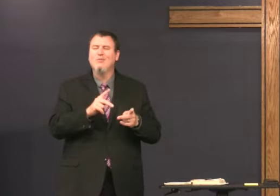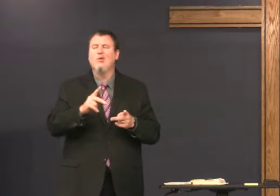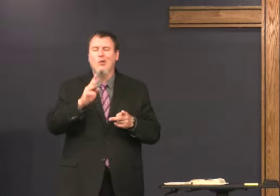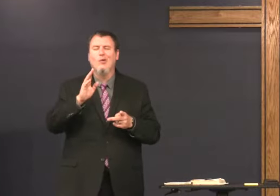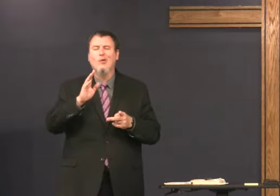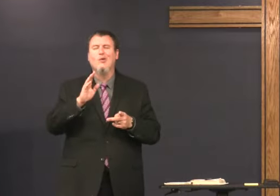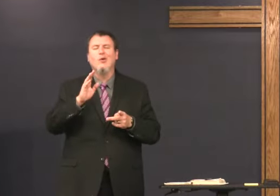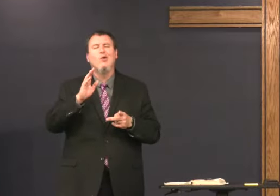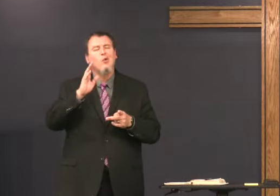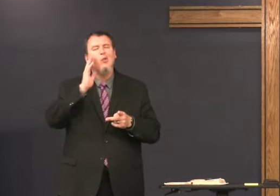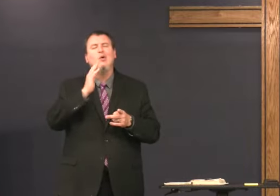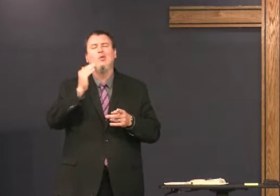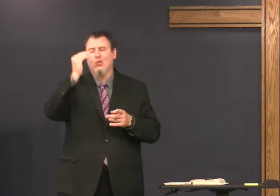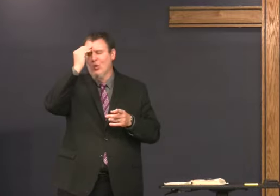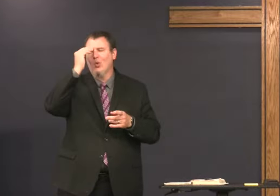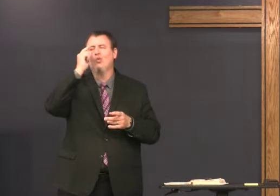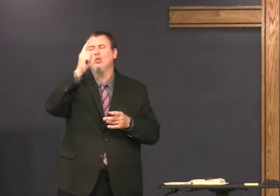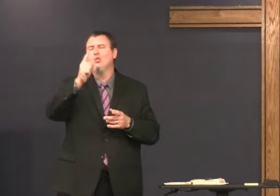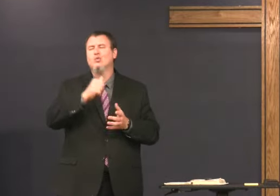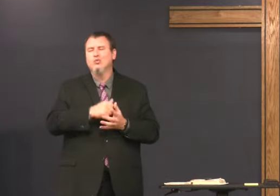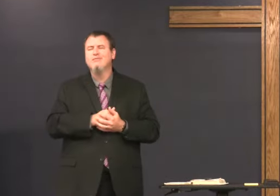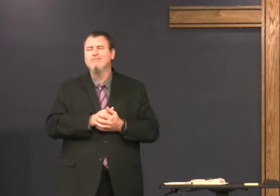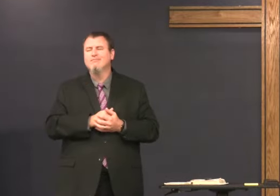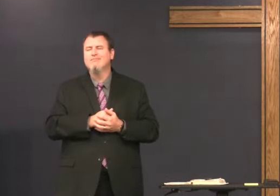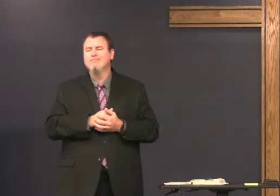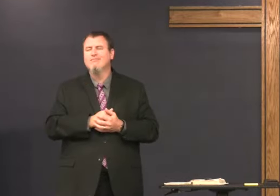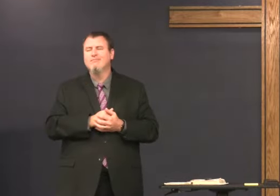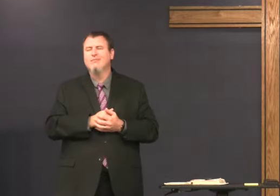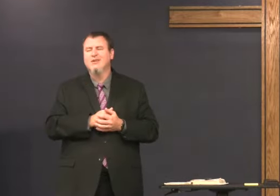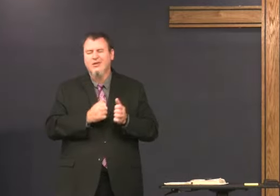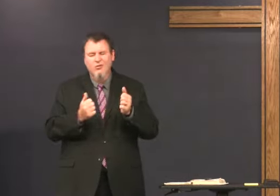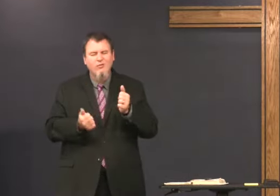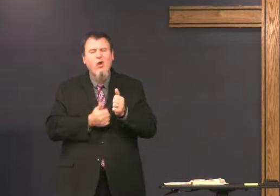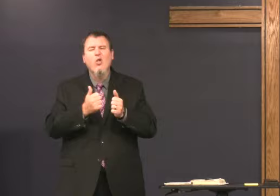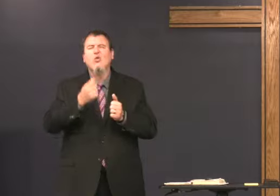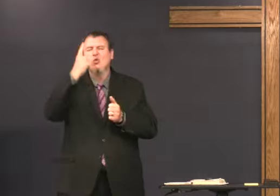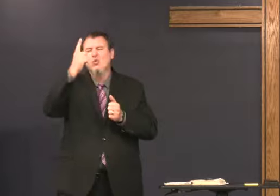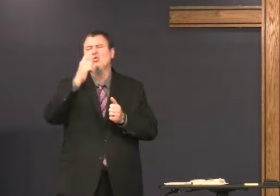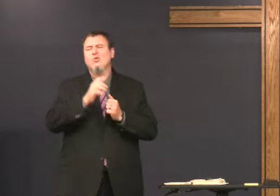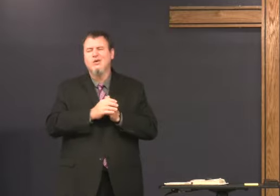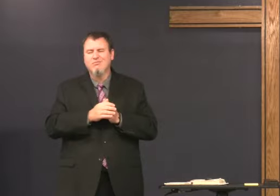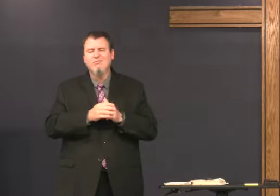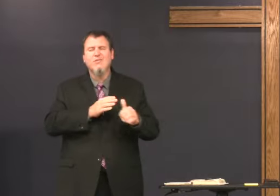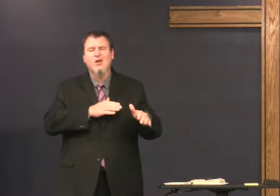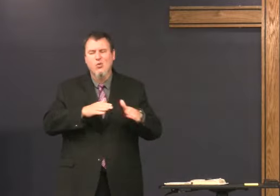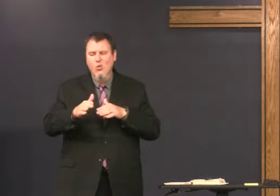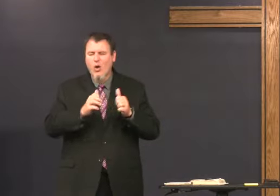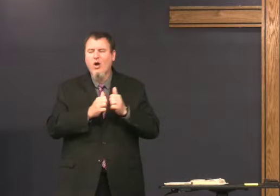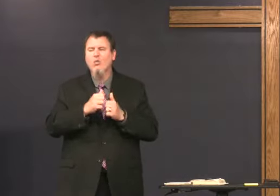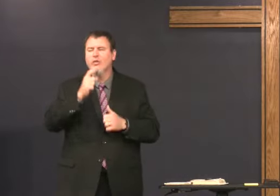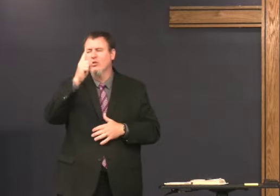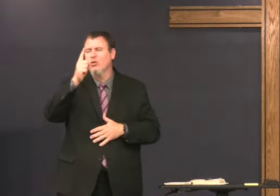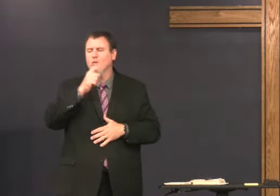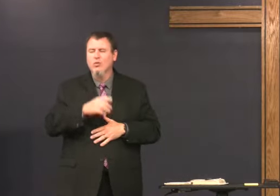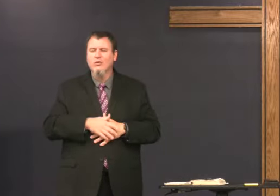And you will be with these people, and that you know all things, and that we follow you and we walk with you.